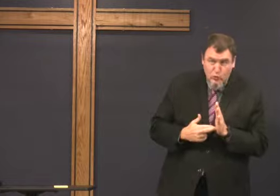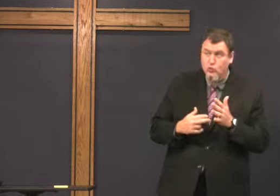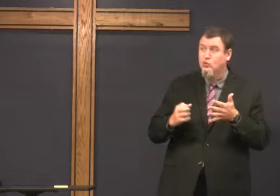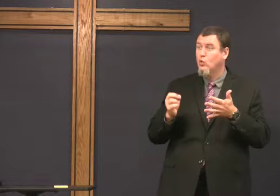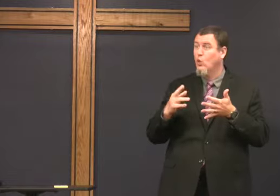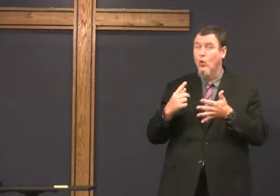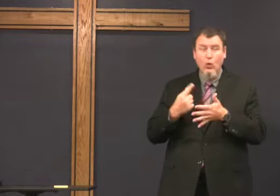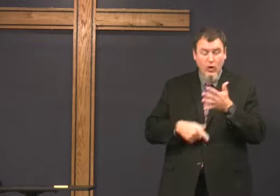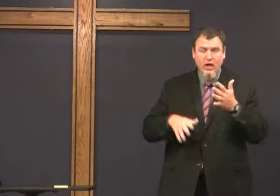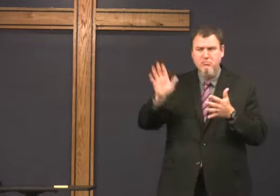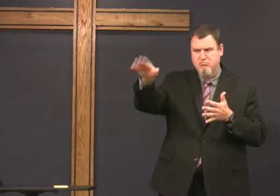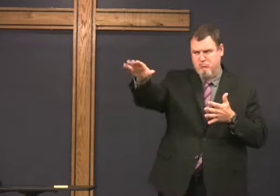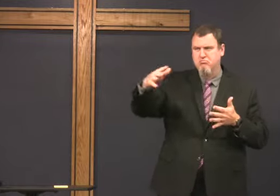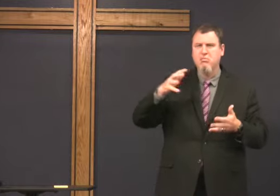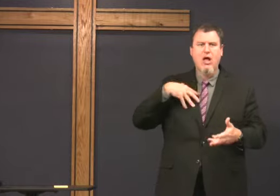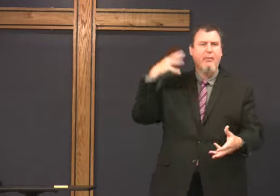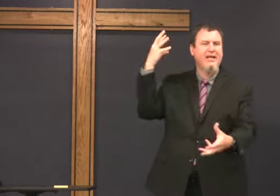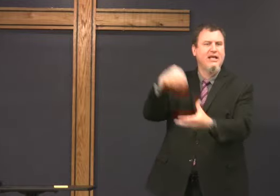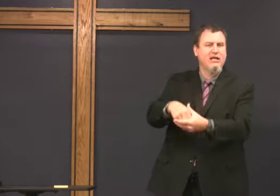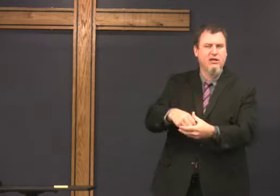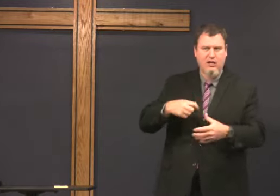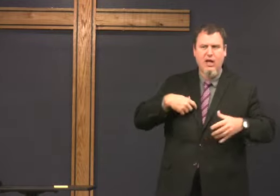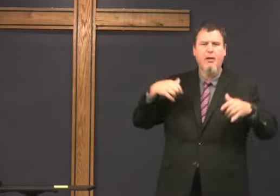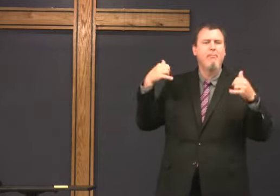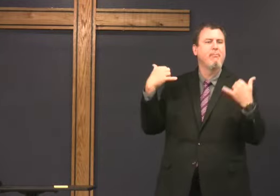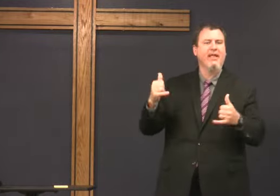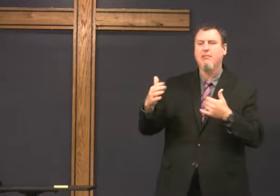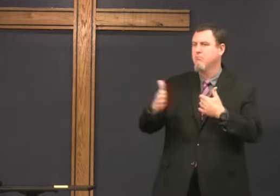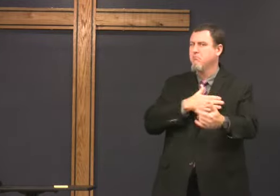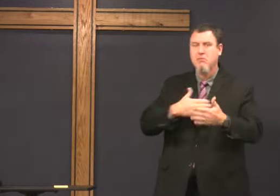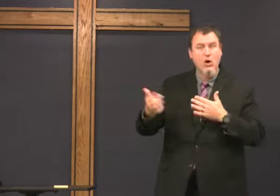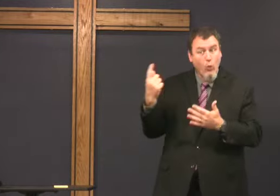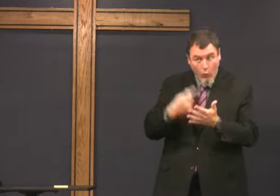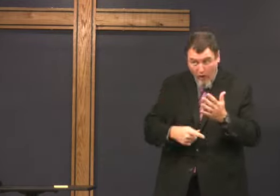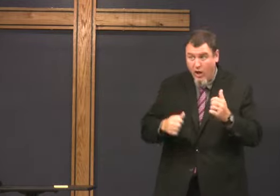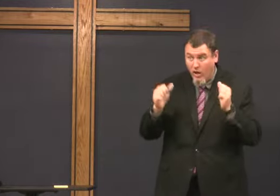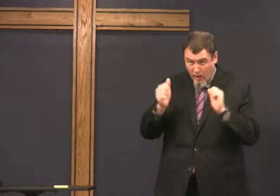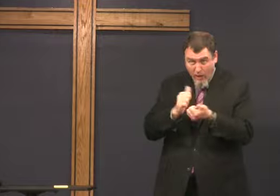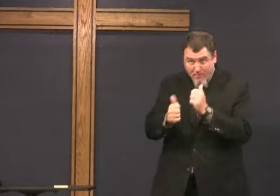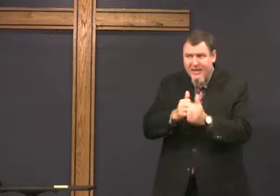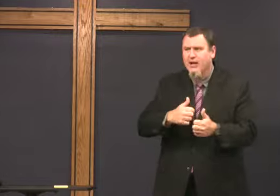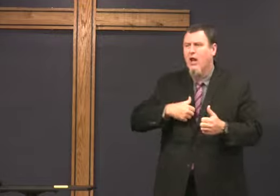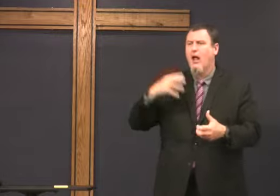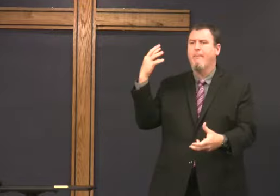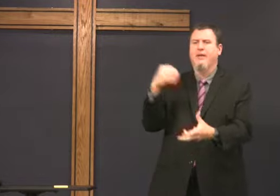But no one knew the rules. And when we were involved, we were still playing.